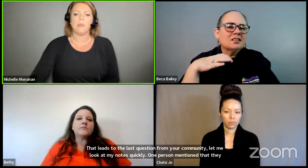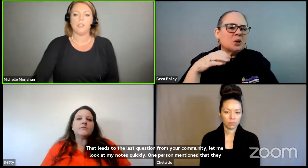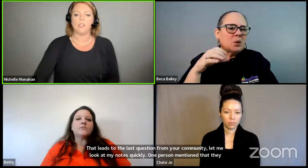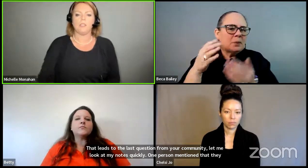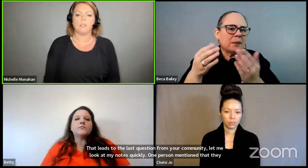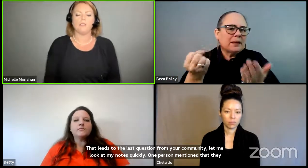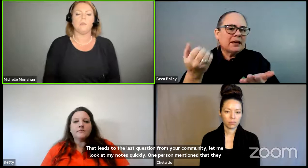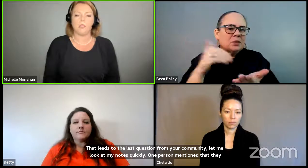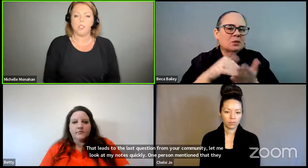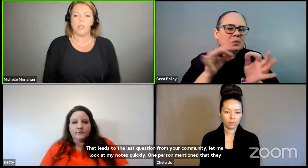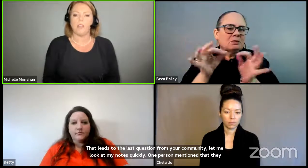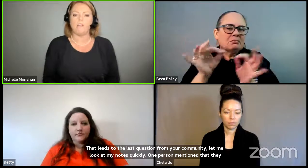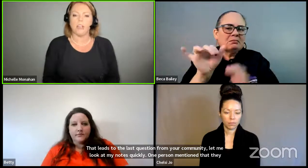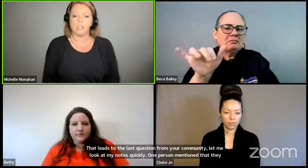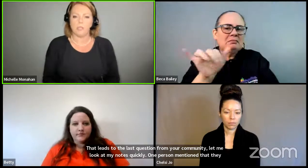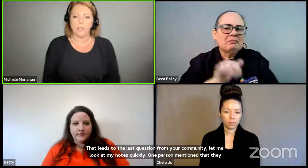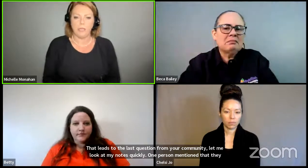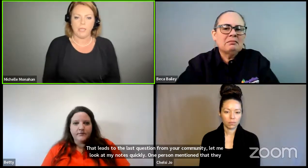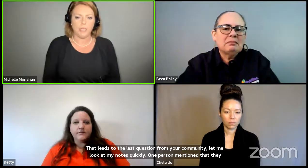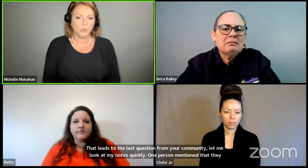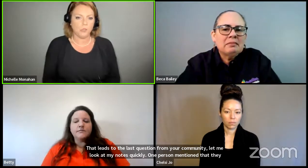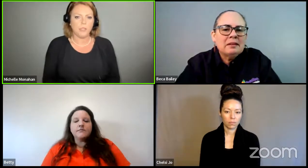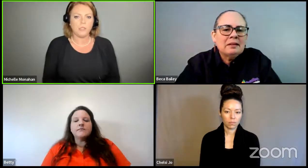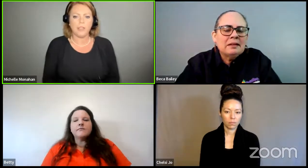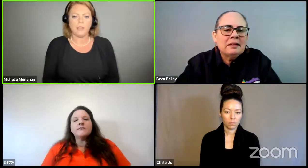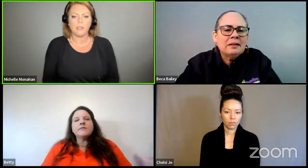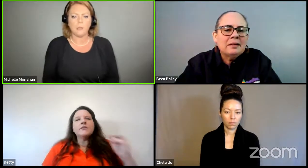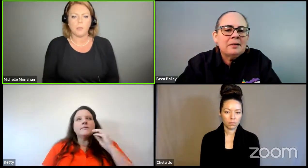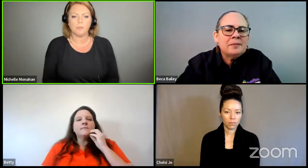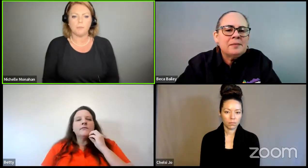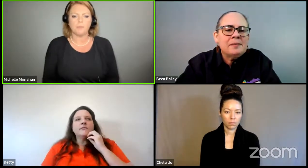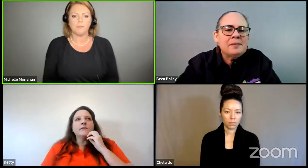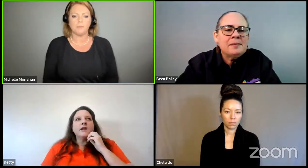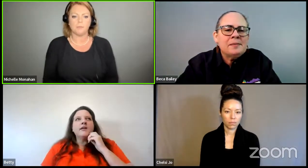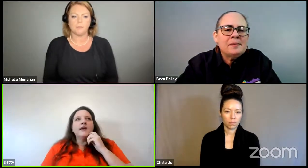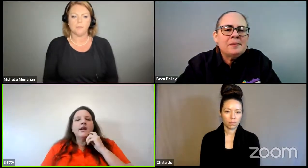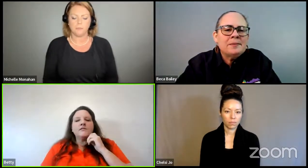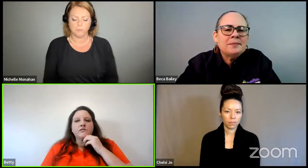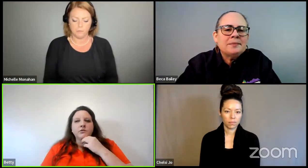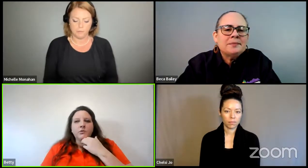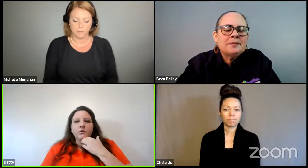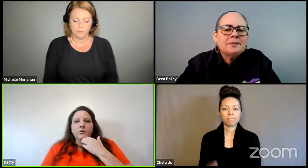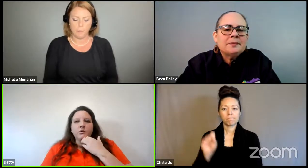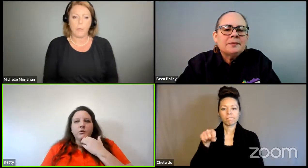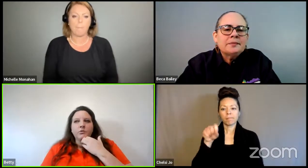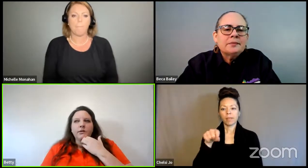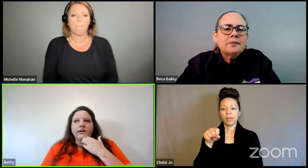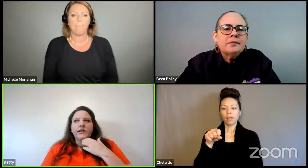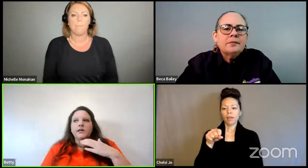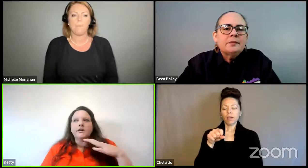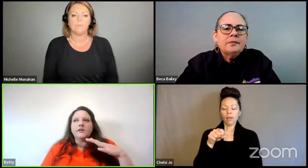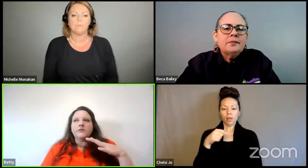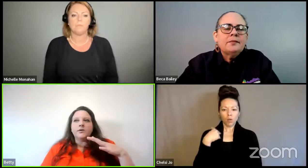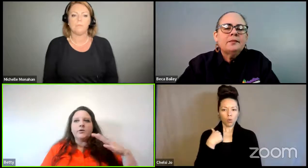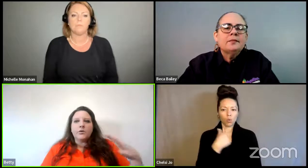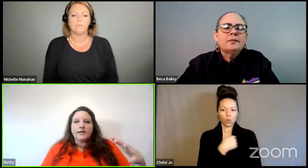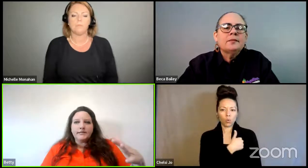and Dementia Advisory Committee. Can you speak to that a little bit? Yeah, so